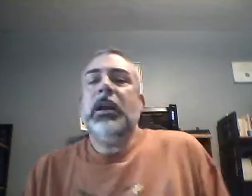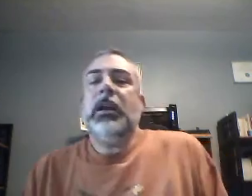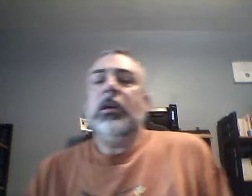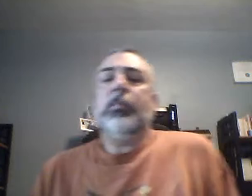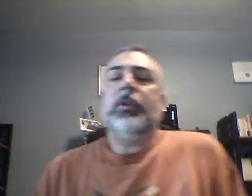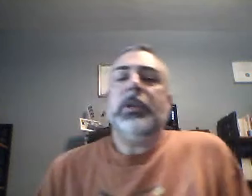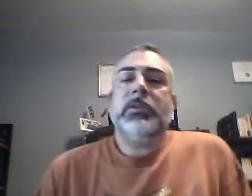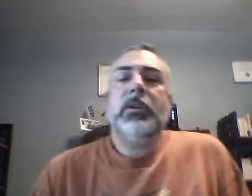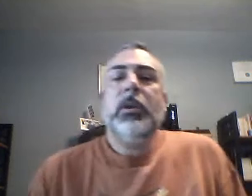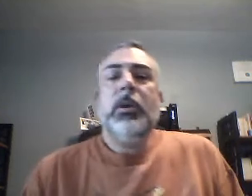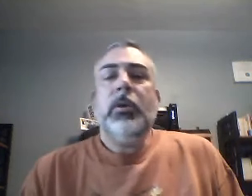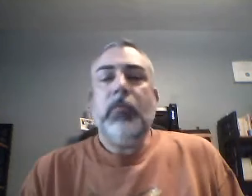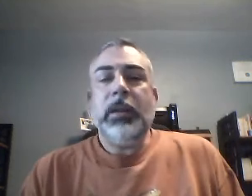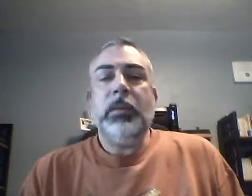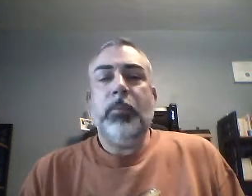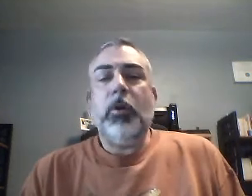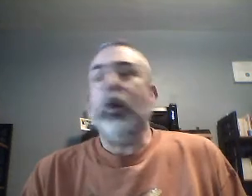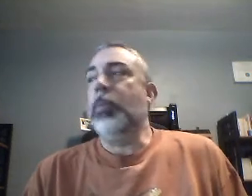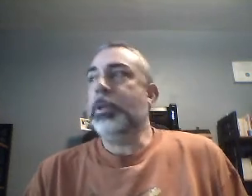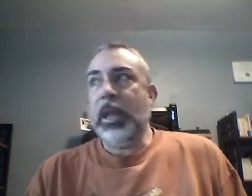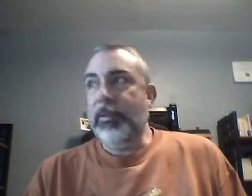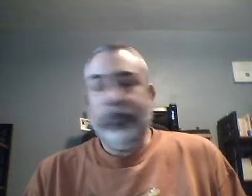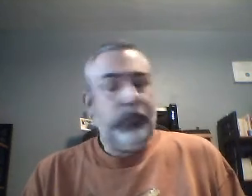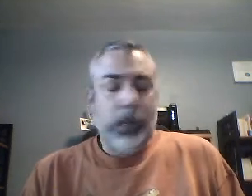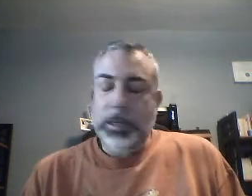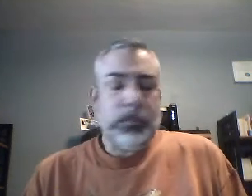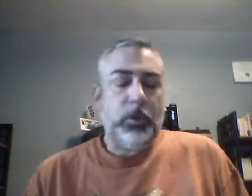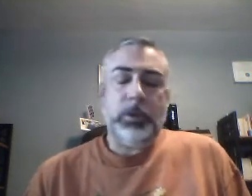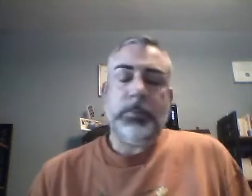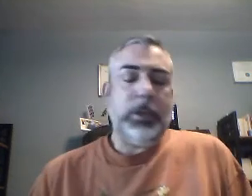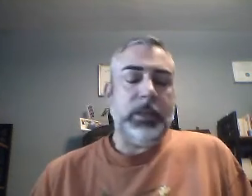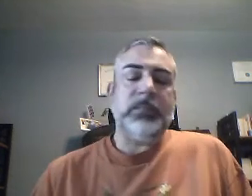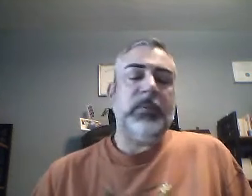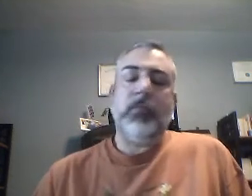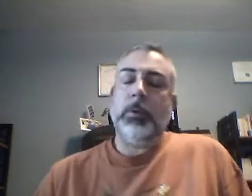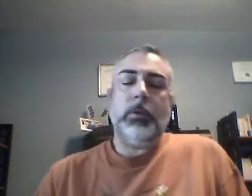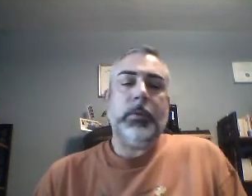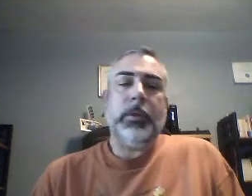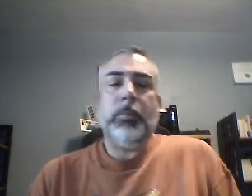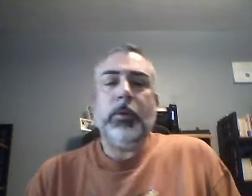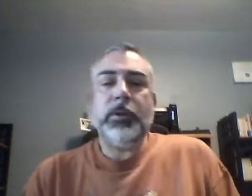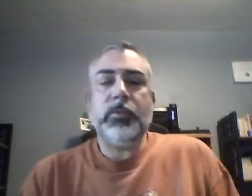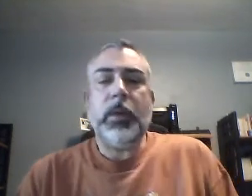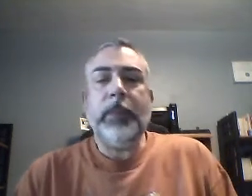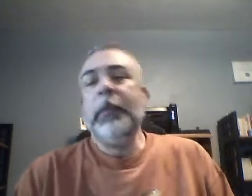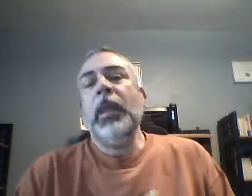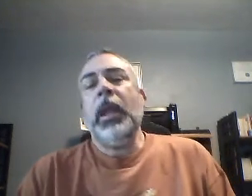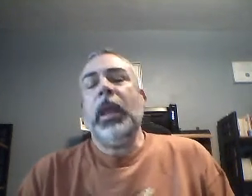1969, police raided the bar, which they have raided this bar plenty times before, along with other bars, right?